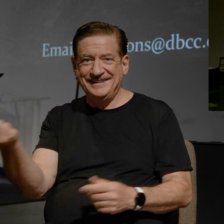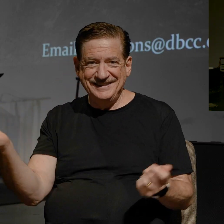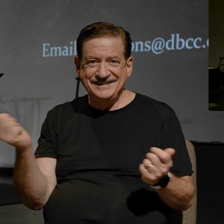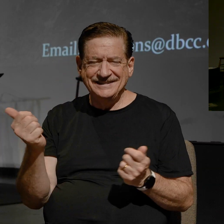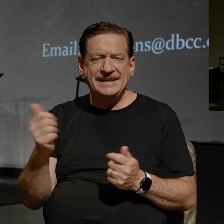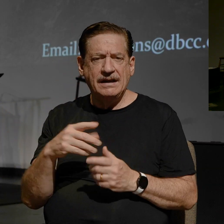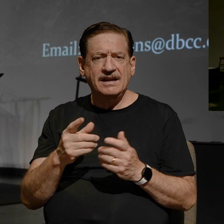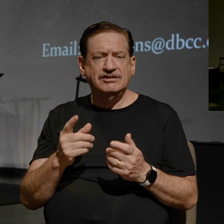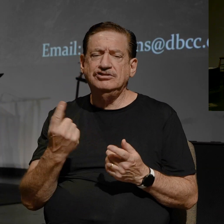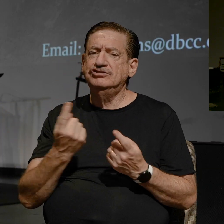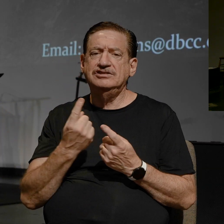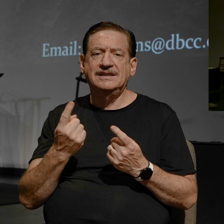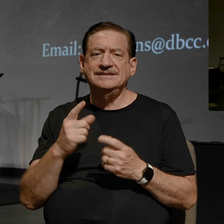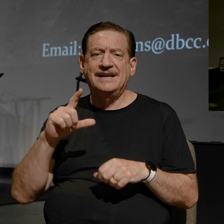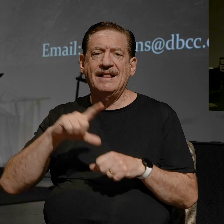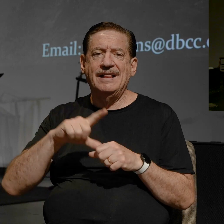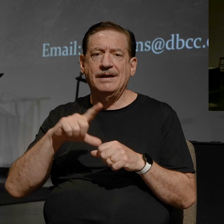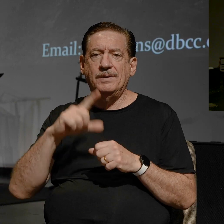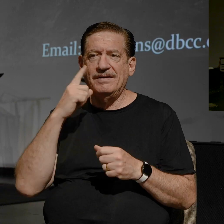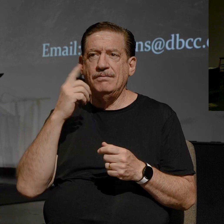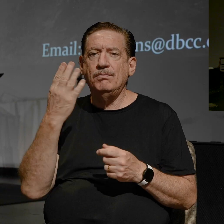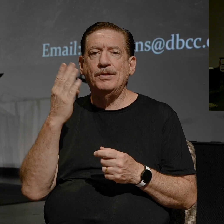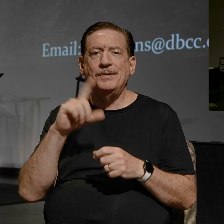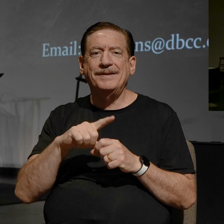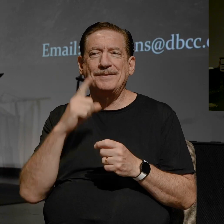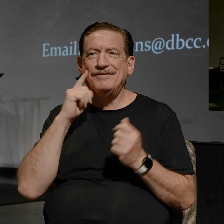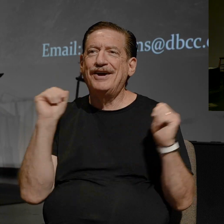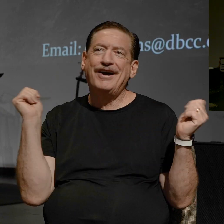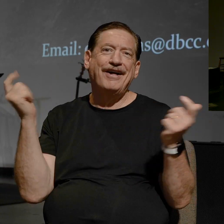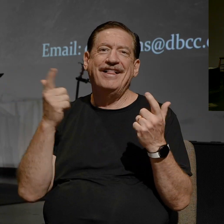And there's just blue liquid for all to have.